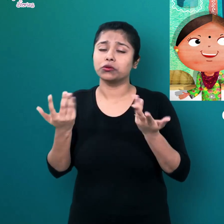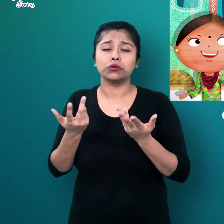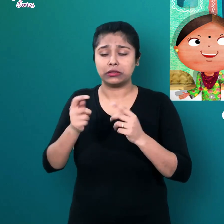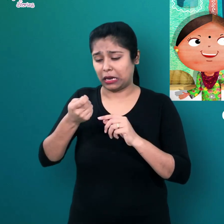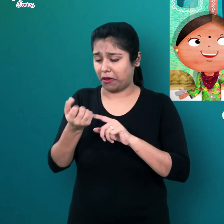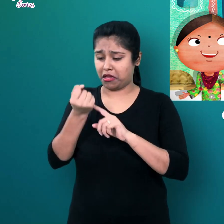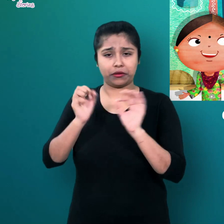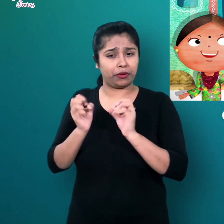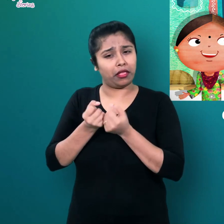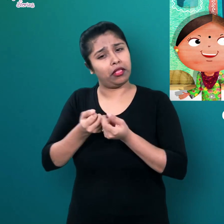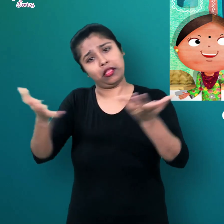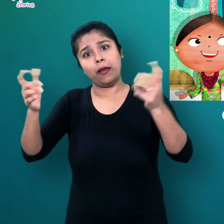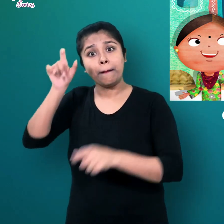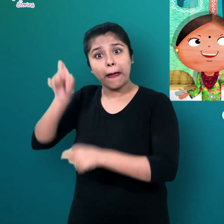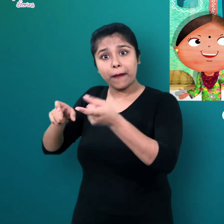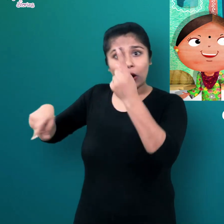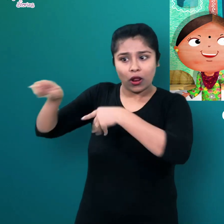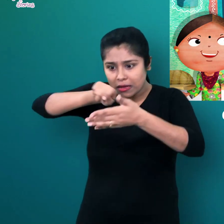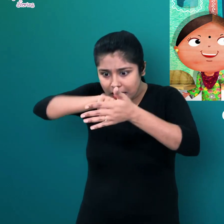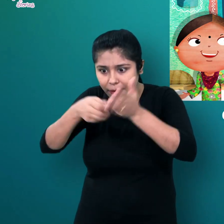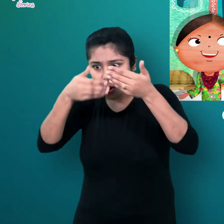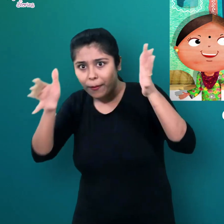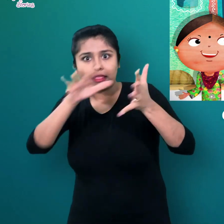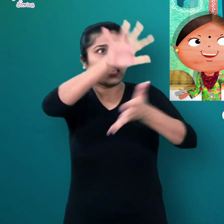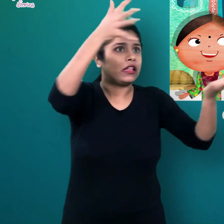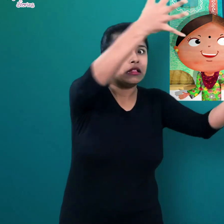Otherwise, anyone could copy the key and steal our things."